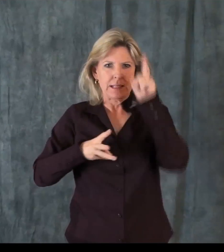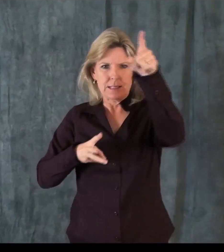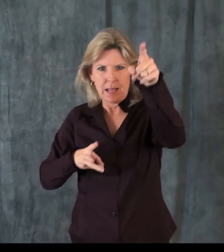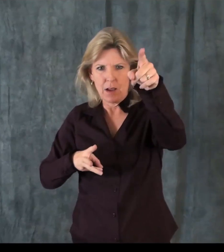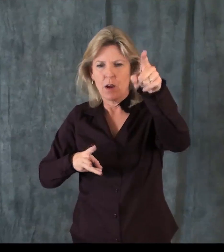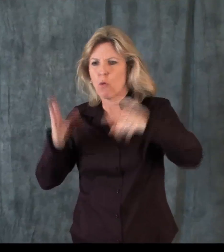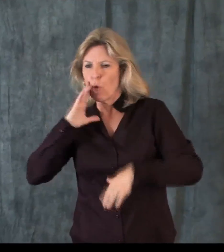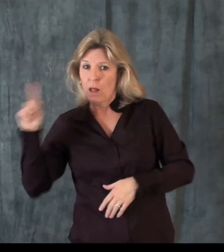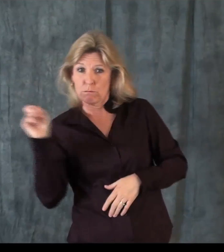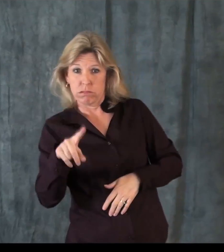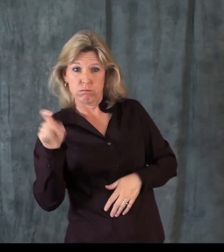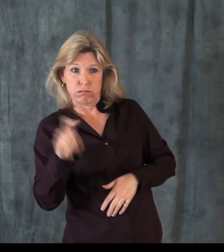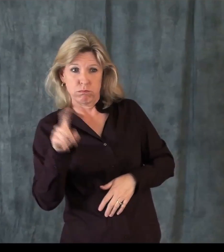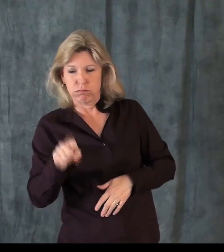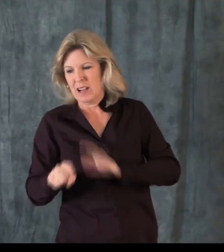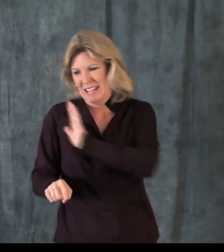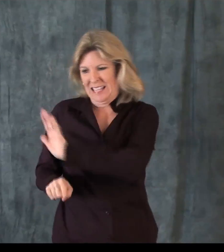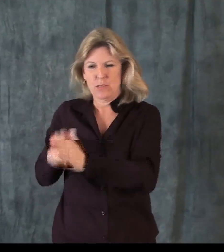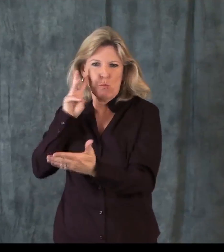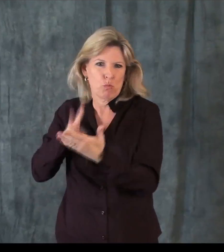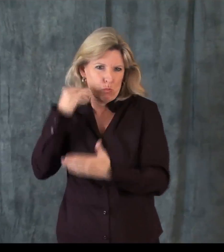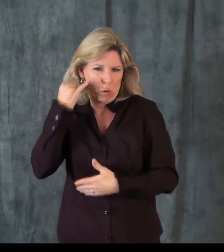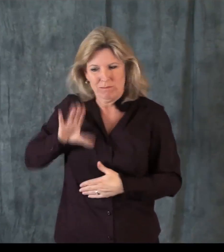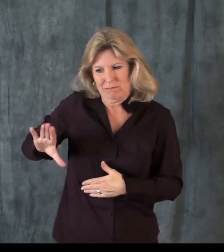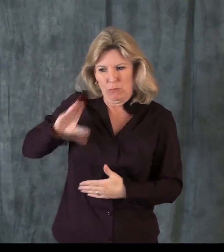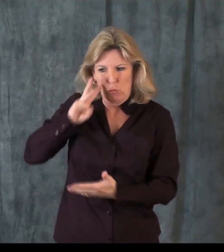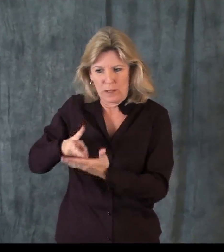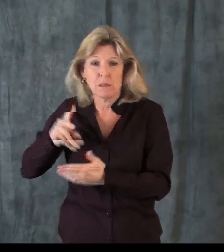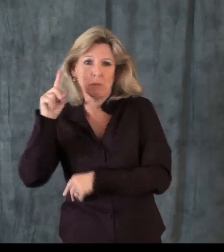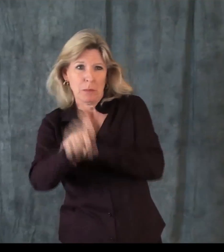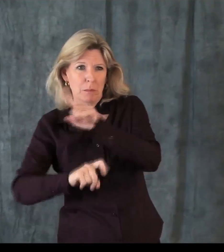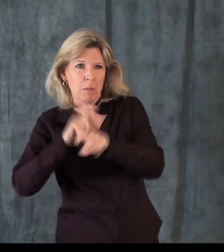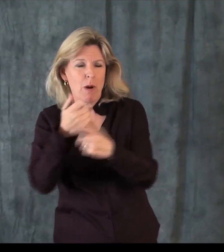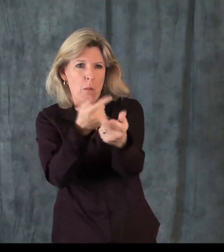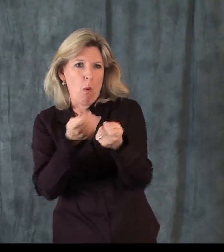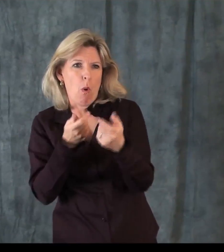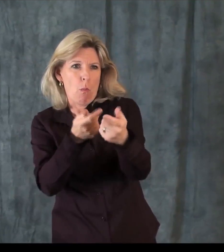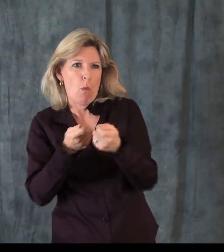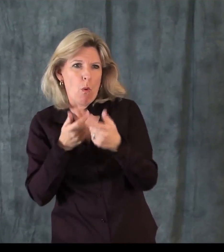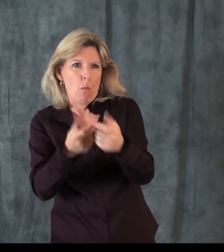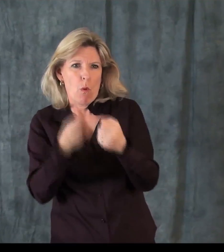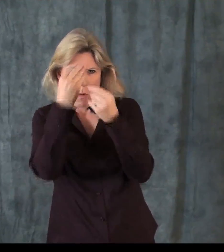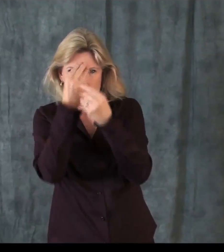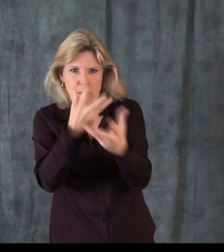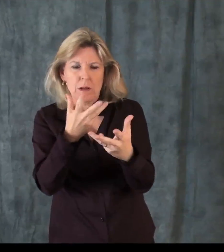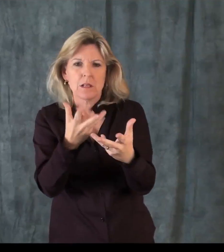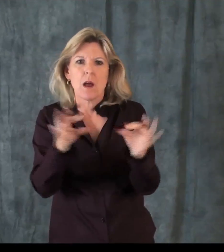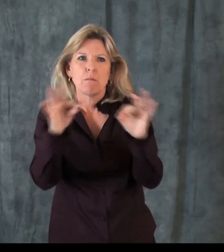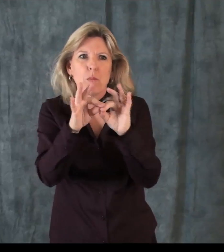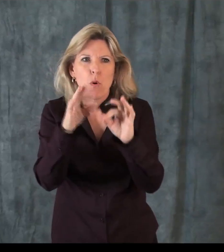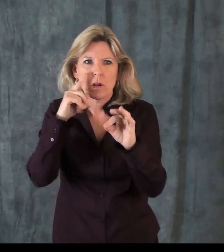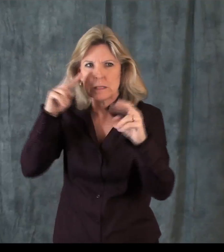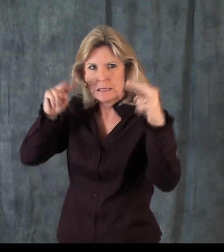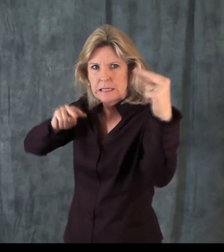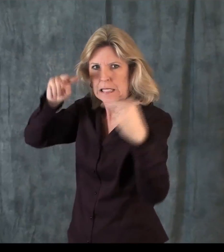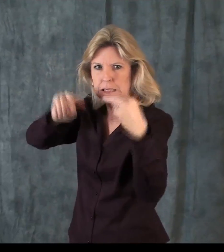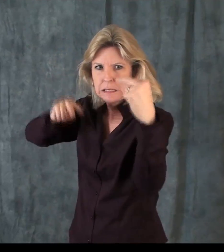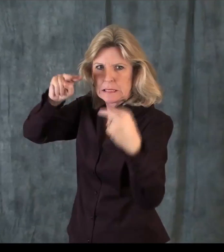know, there's always an opposing attorney that will question the witness after the defendant's attorney has